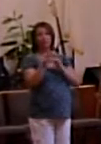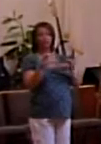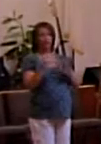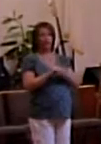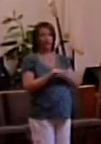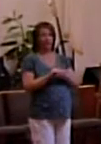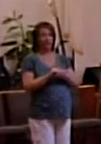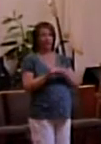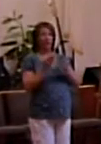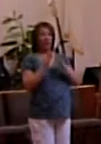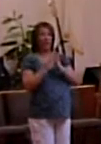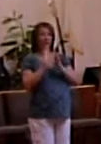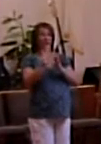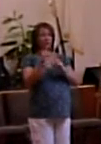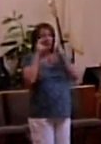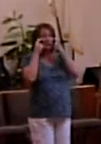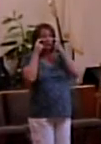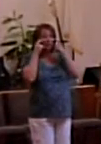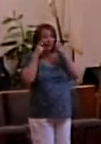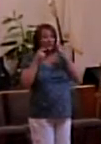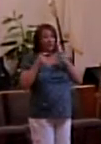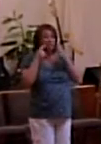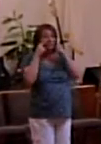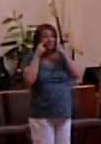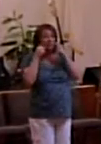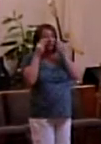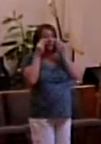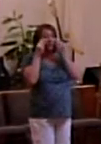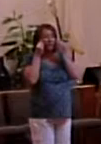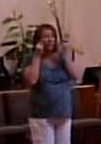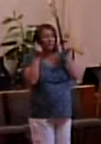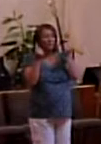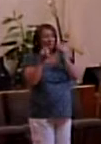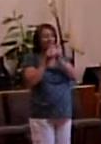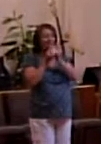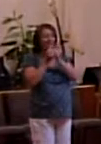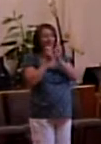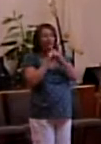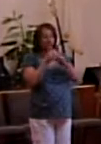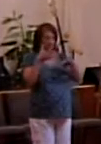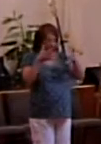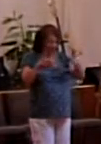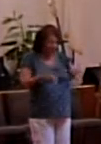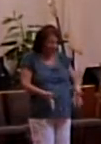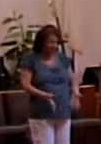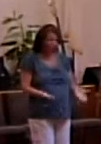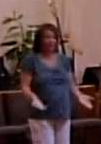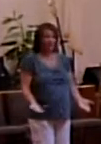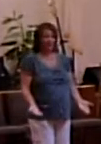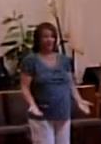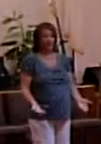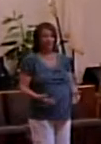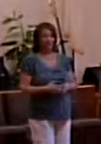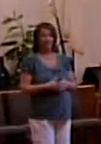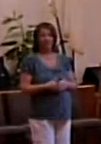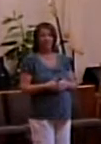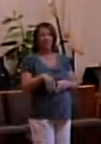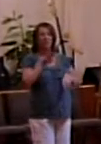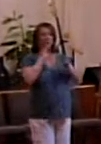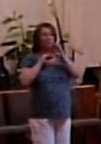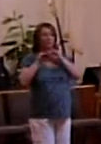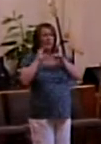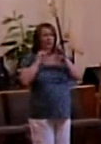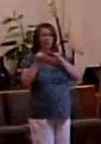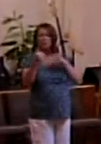pray that you turn those tears into something you can leave at the altar. The frustration you have with